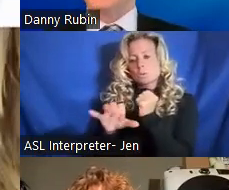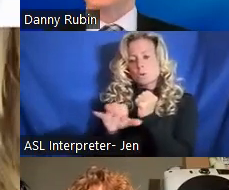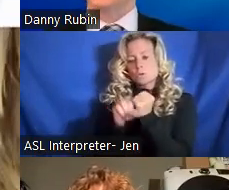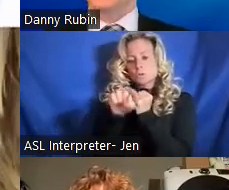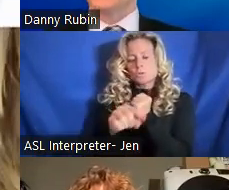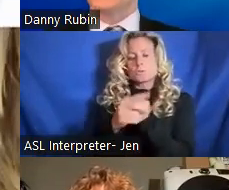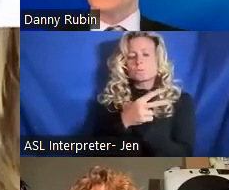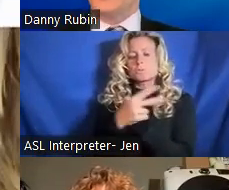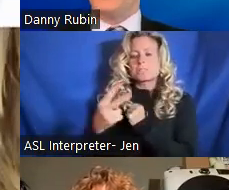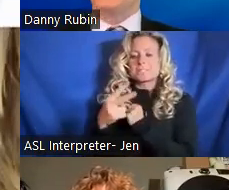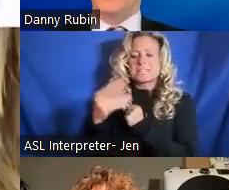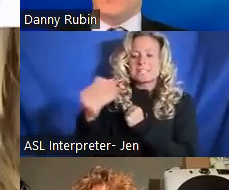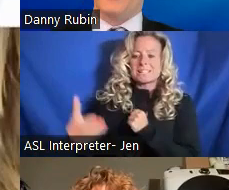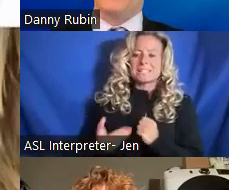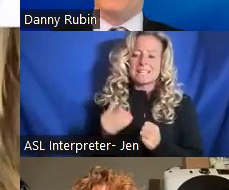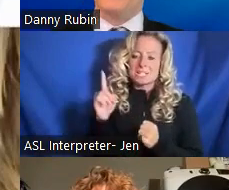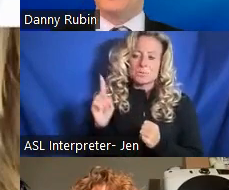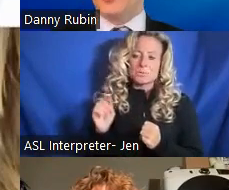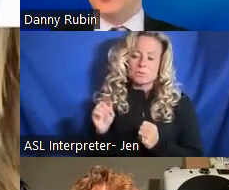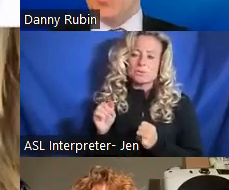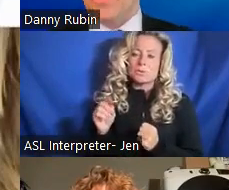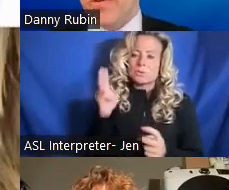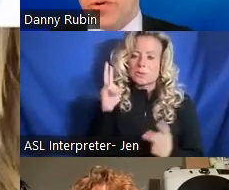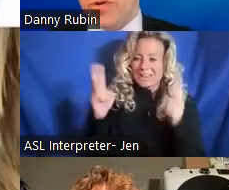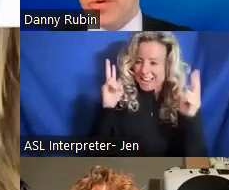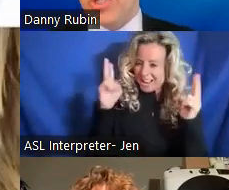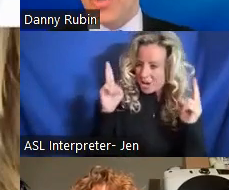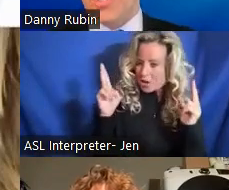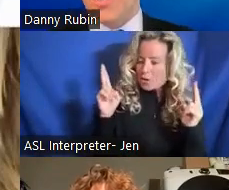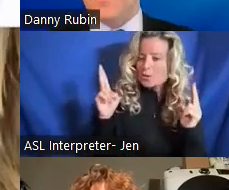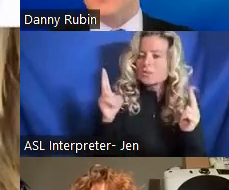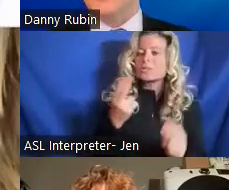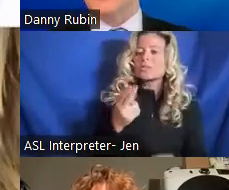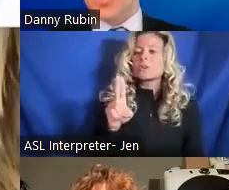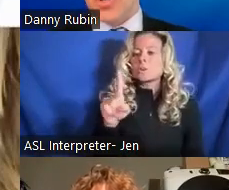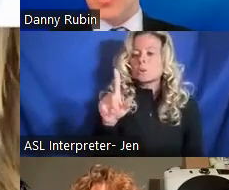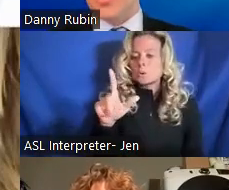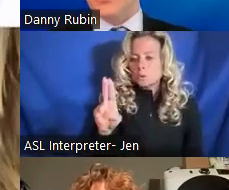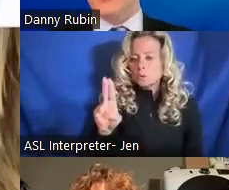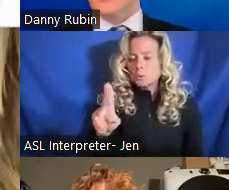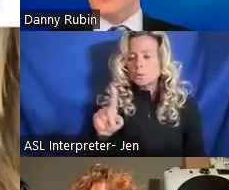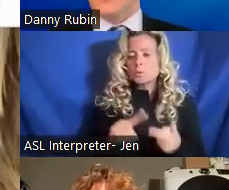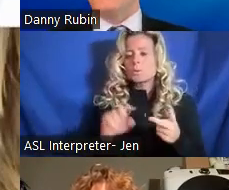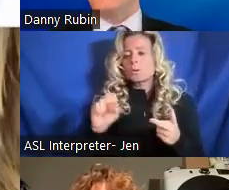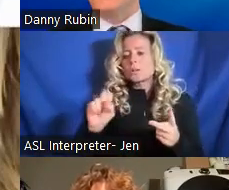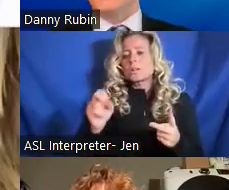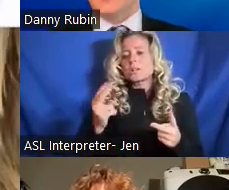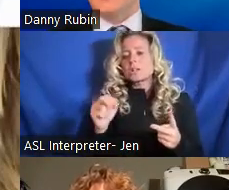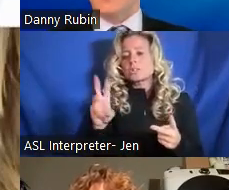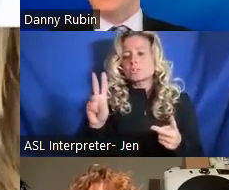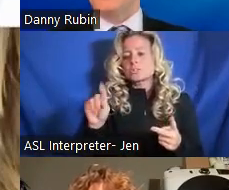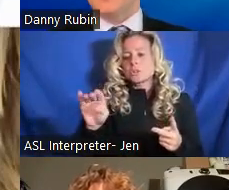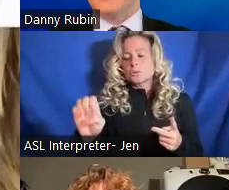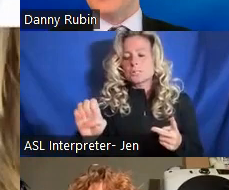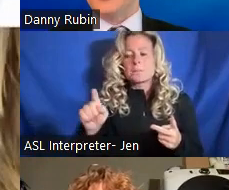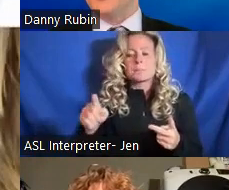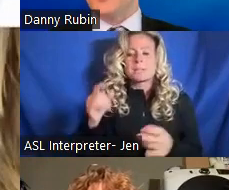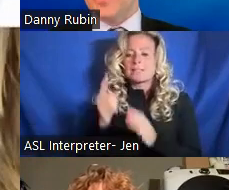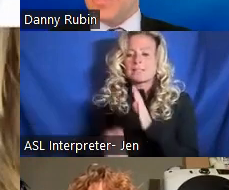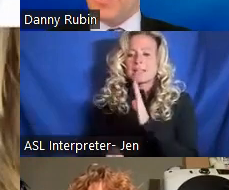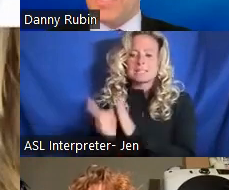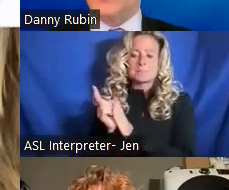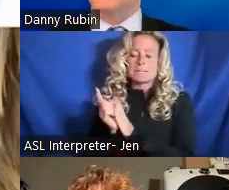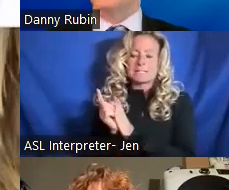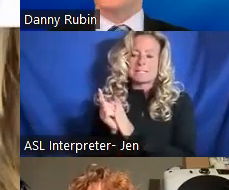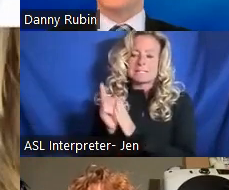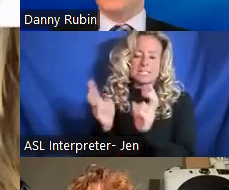a second guest who does hair. She's done some work for Hulu and Showtime shows, but she had a last minute issue